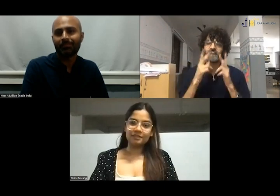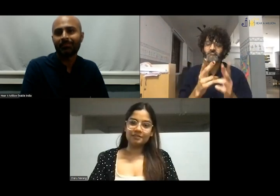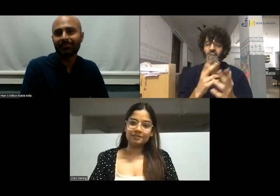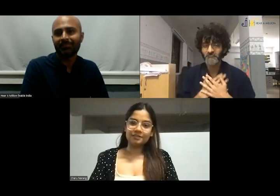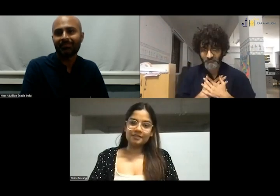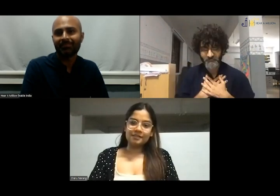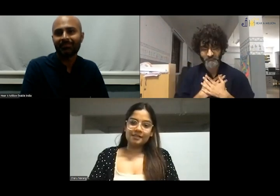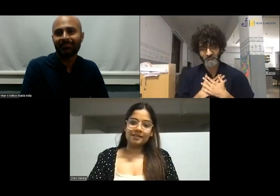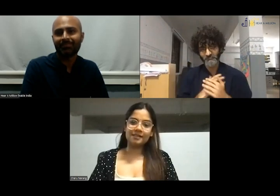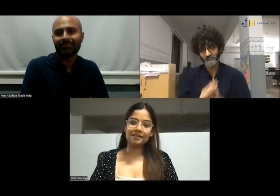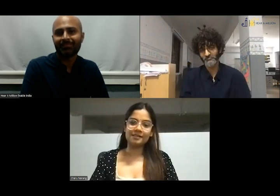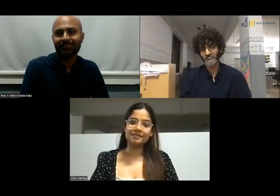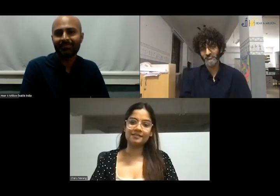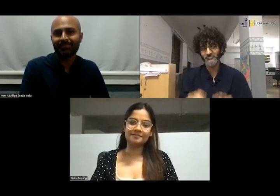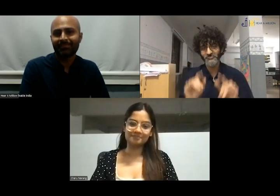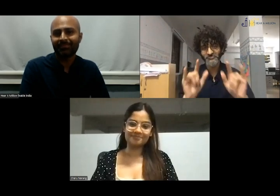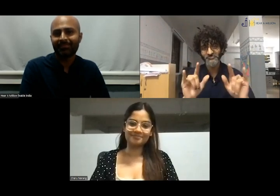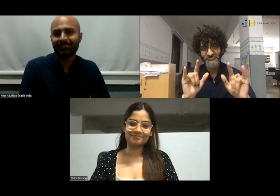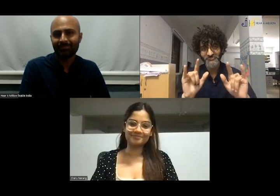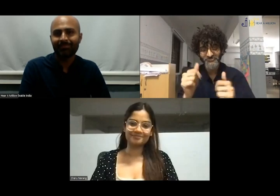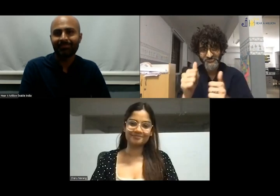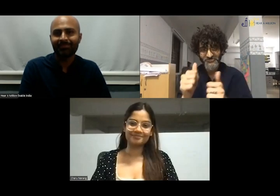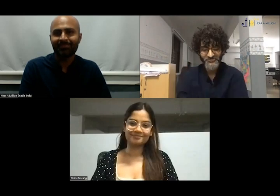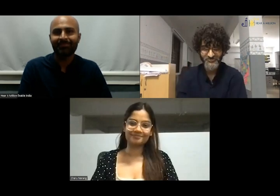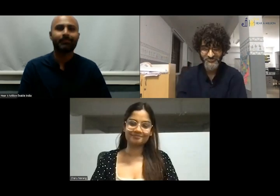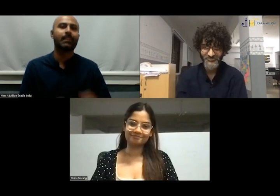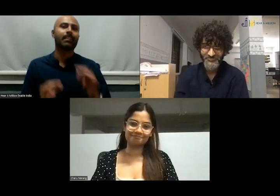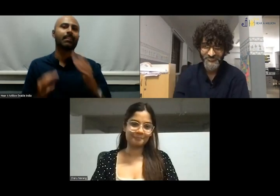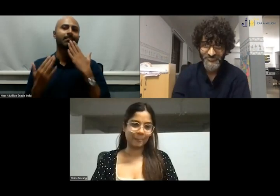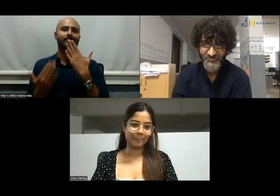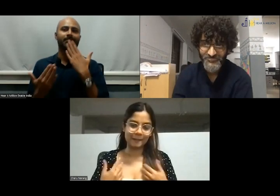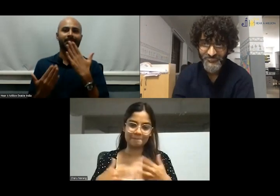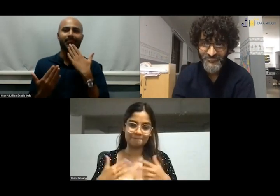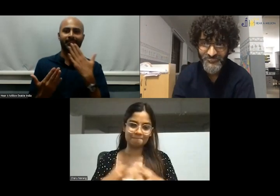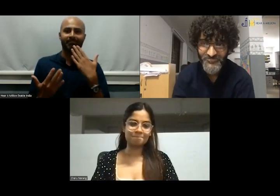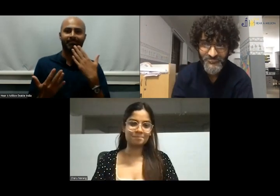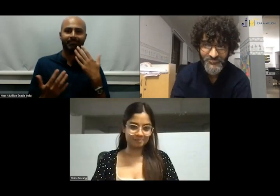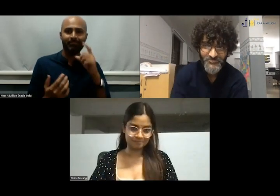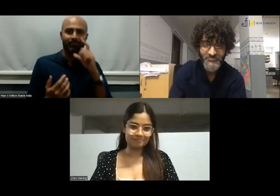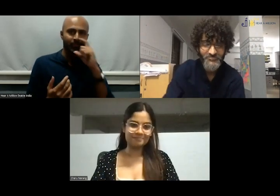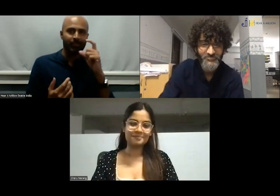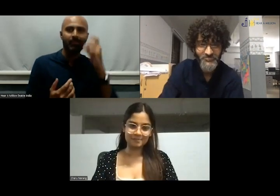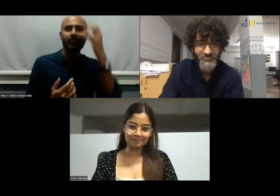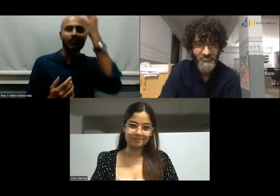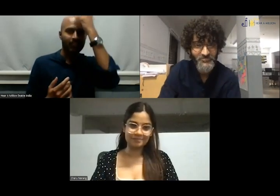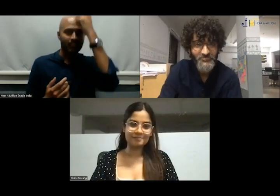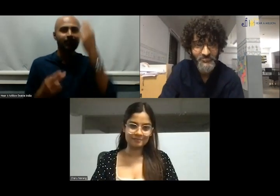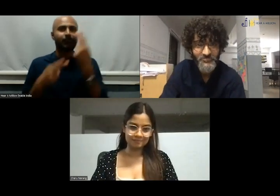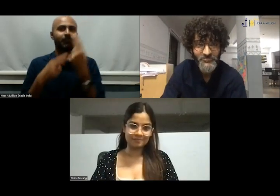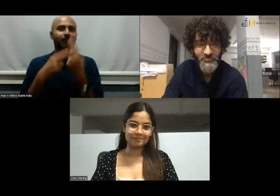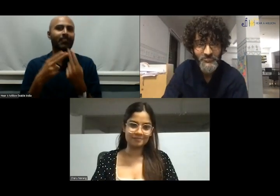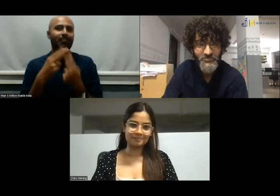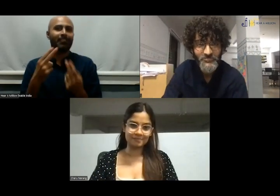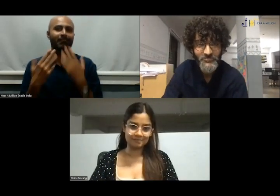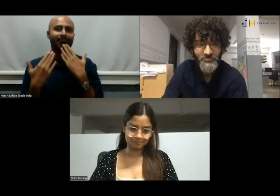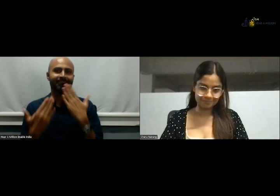yes, then he found that pebble, and that was Sudamini Pete for us.